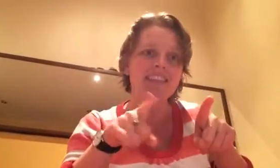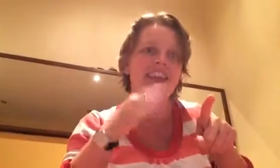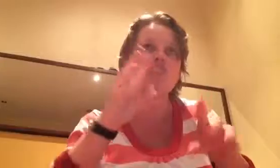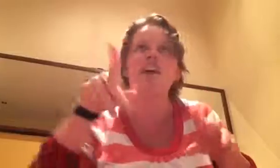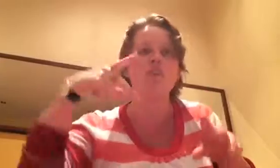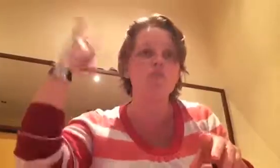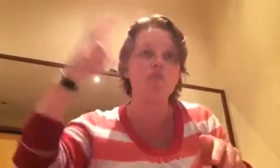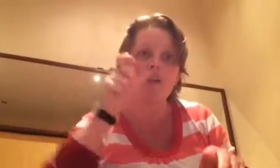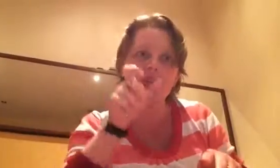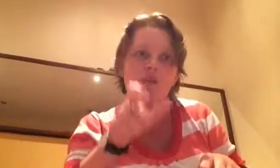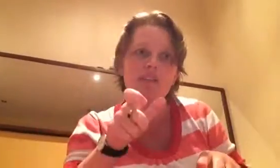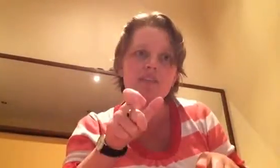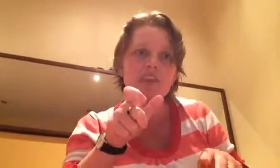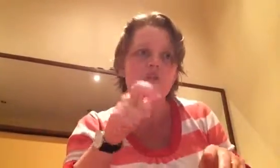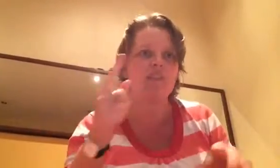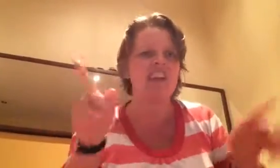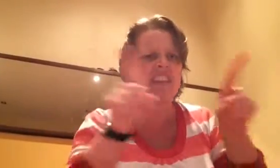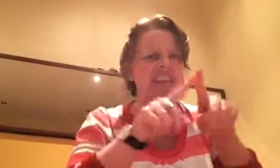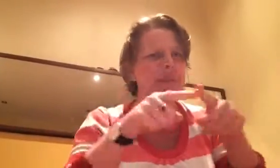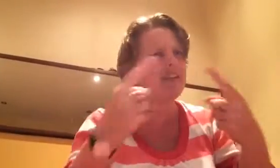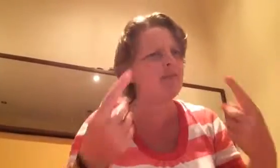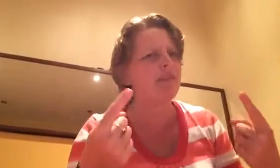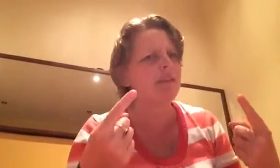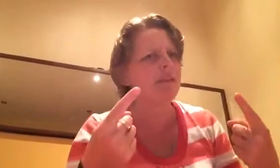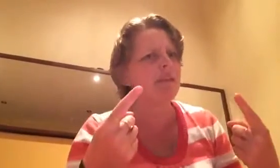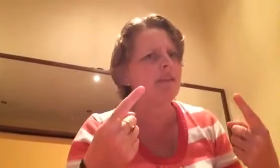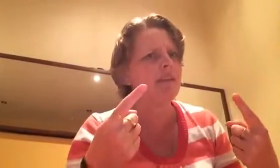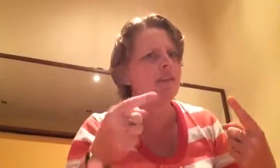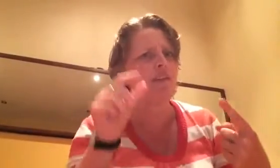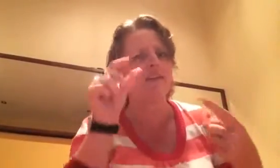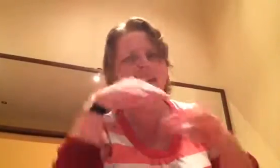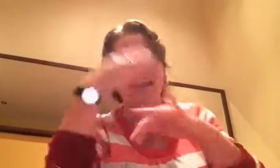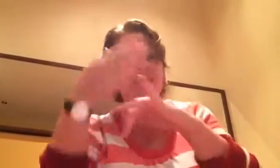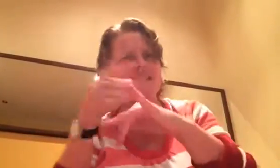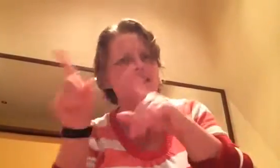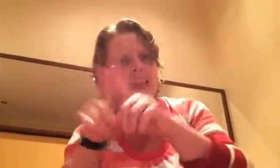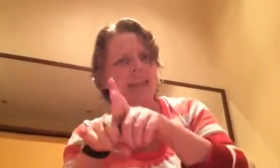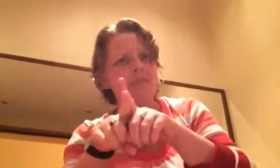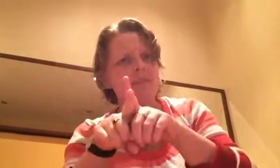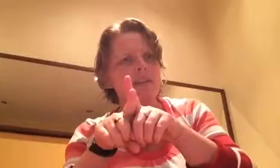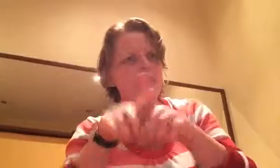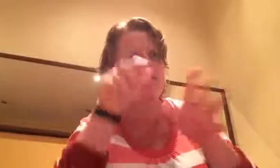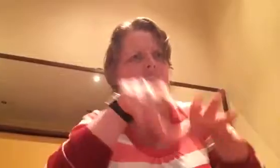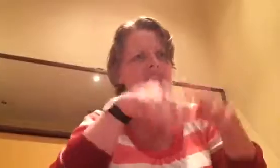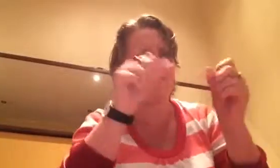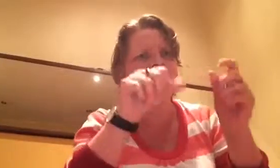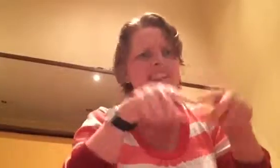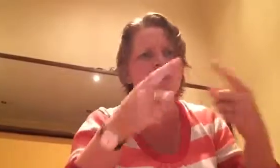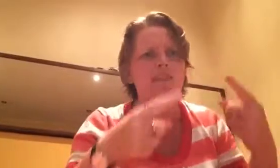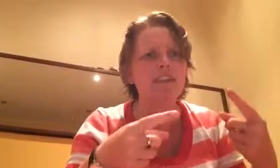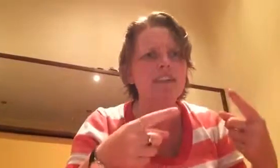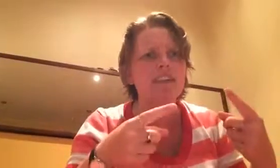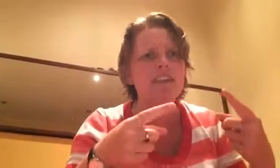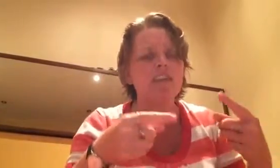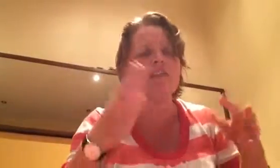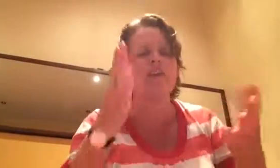and you can't do rhyming words, which are the same and different. You know, the end is the same, but the start is different. So you